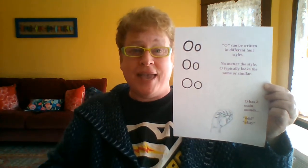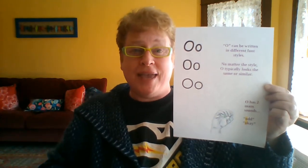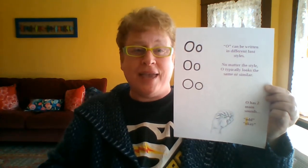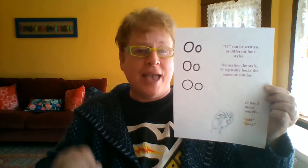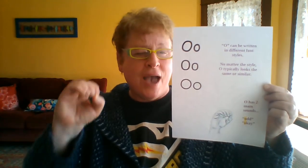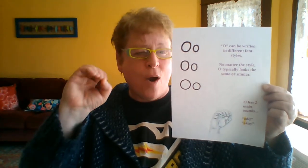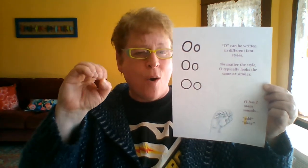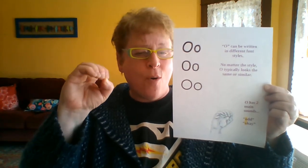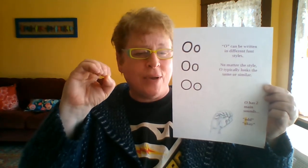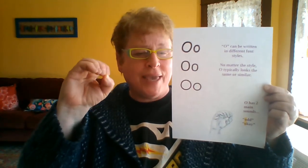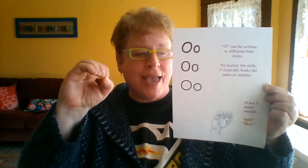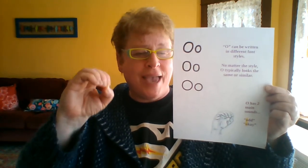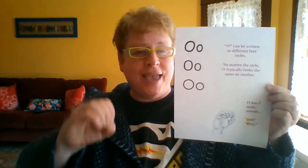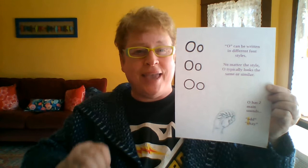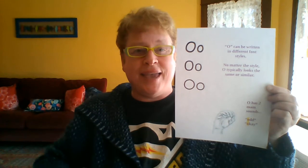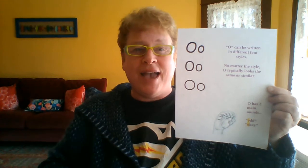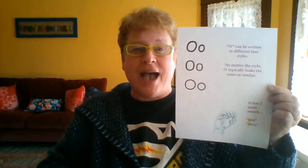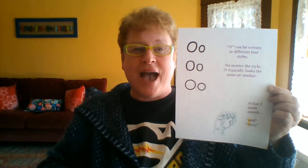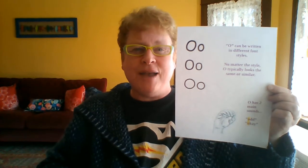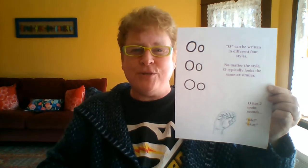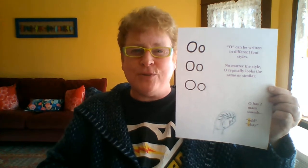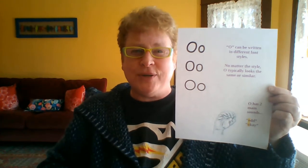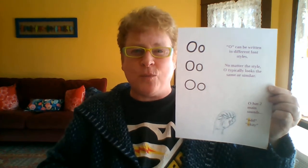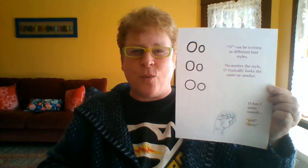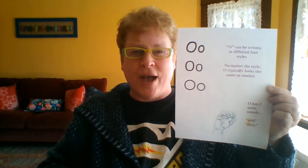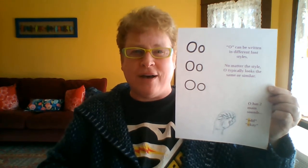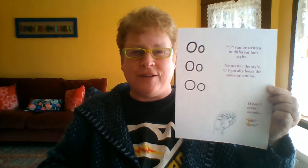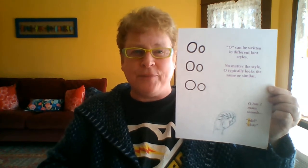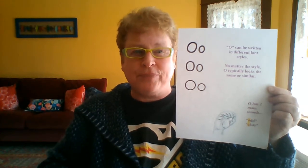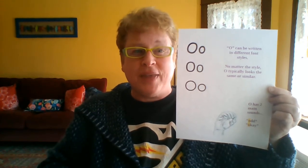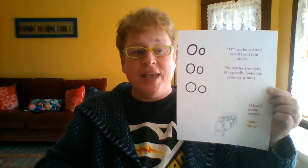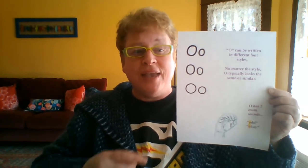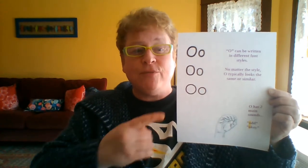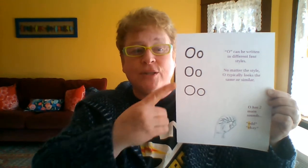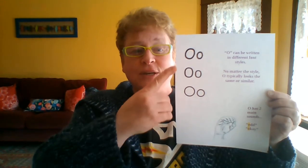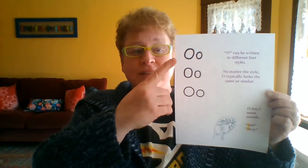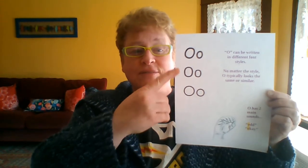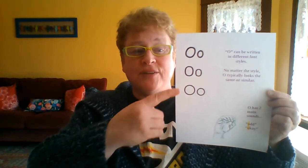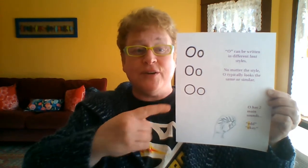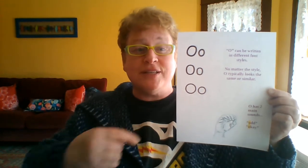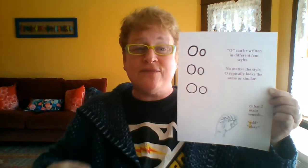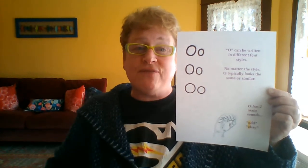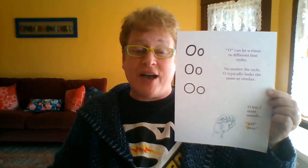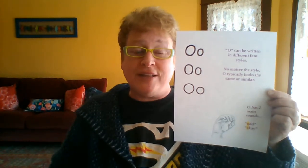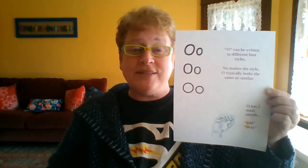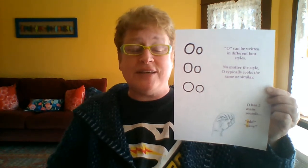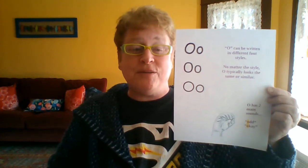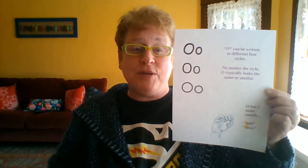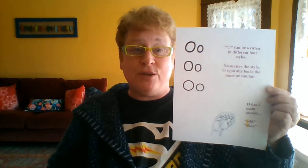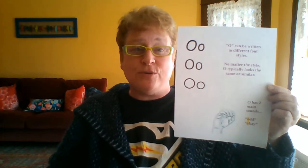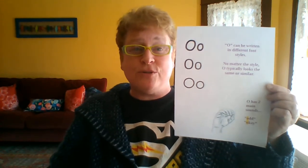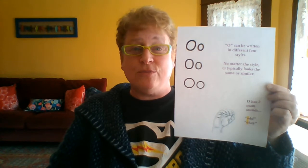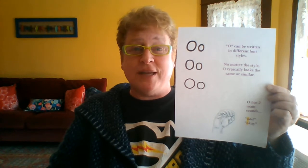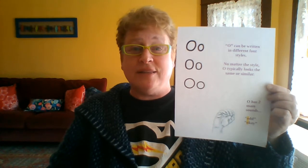okay, okay, I'm doing well. If we look at the various fonts that can be used to write the